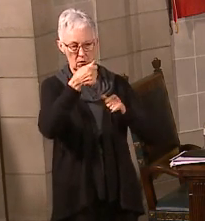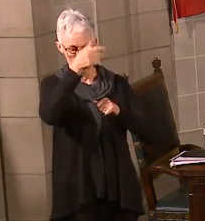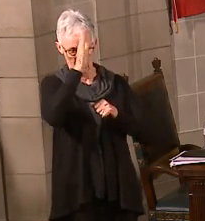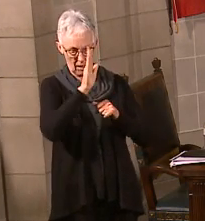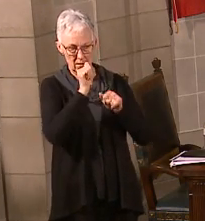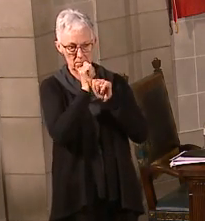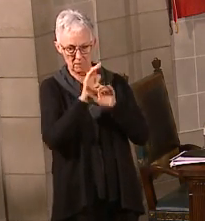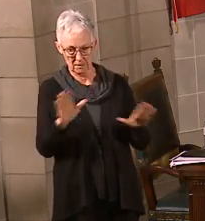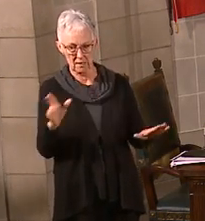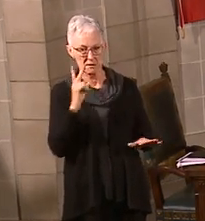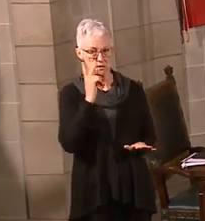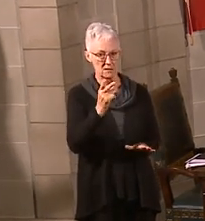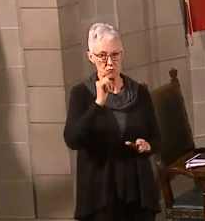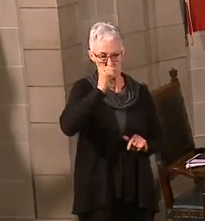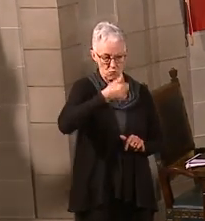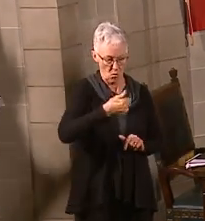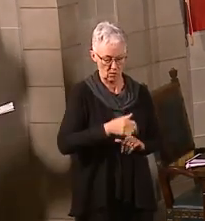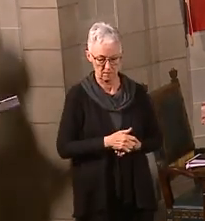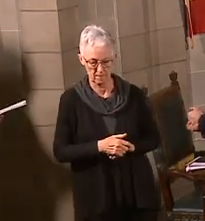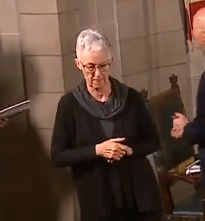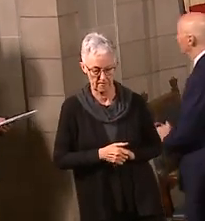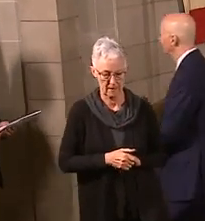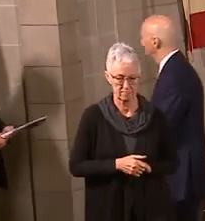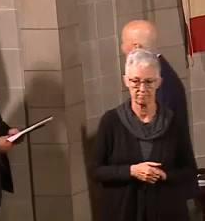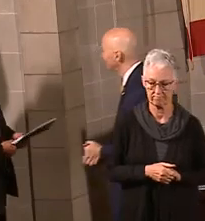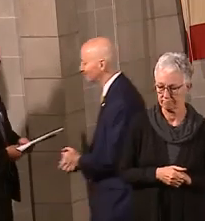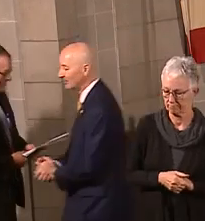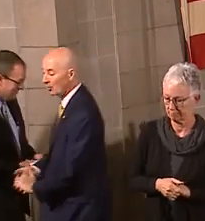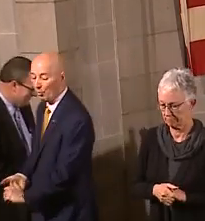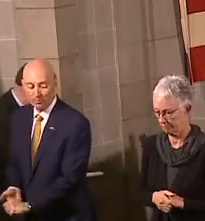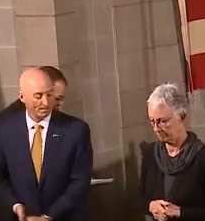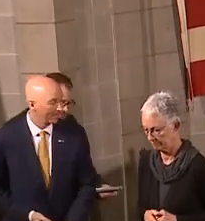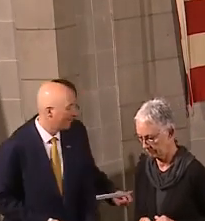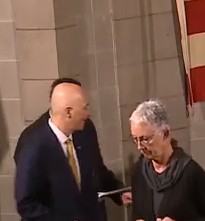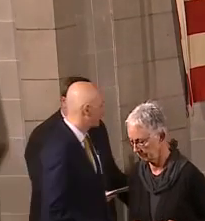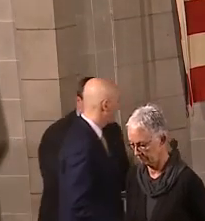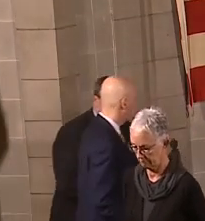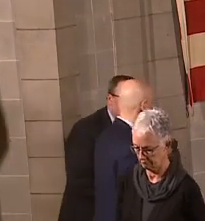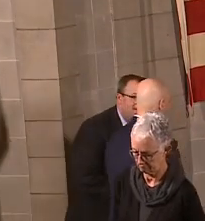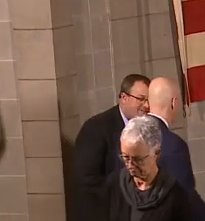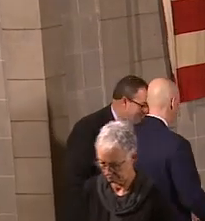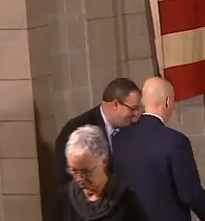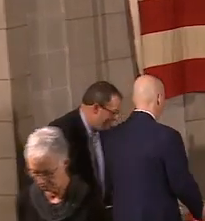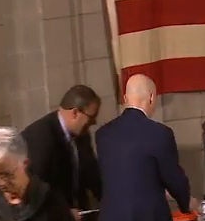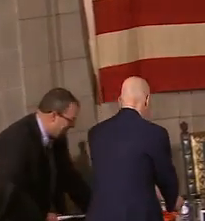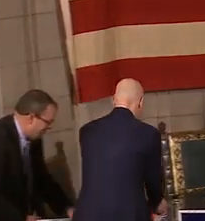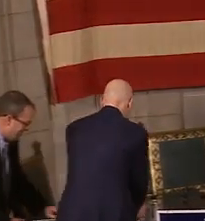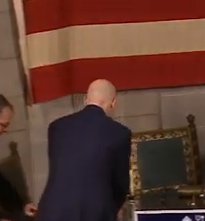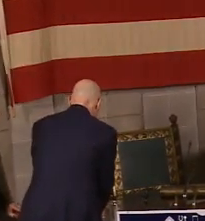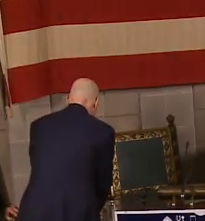tomorrow. Thanks. Thank you, Commissioner. Appreciate it. Thank you. Got this here.